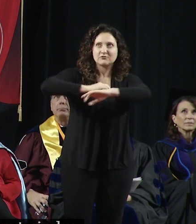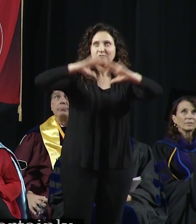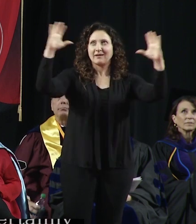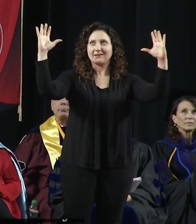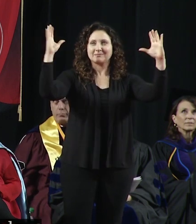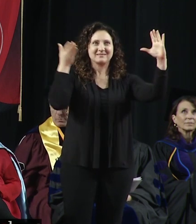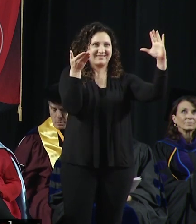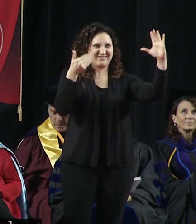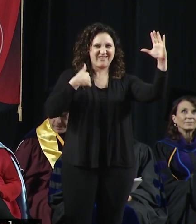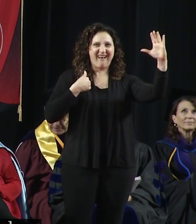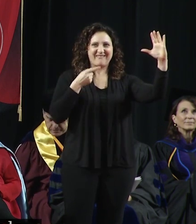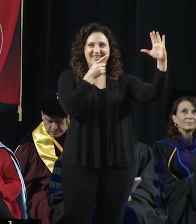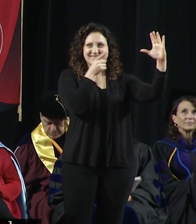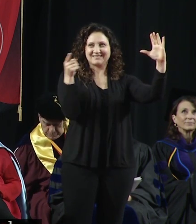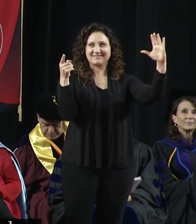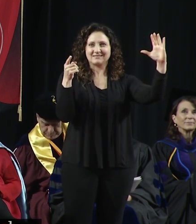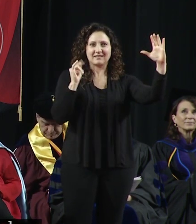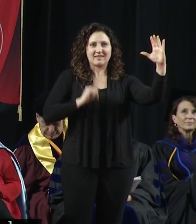Love that journey